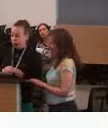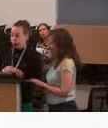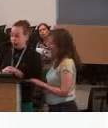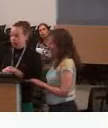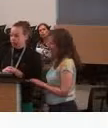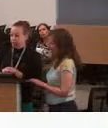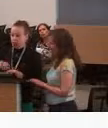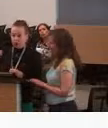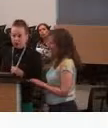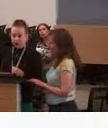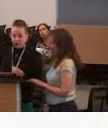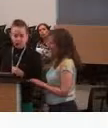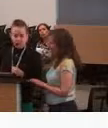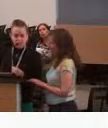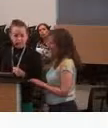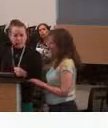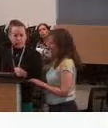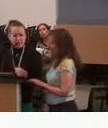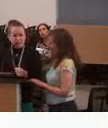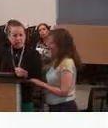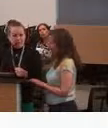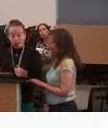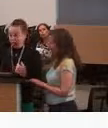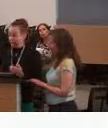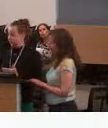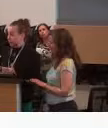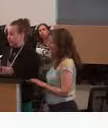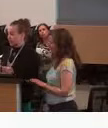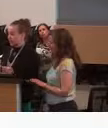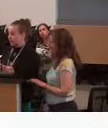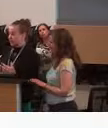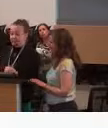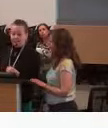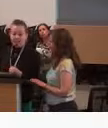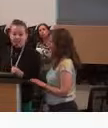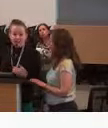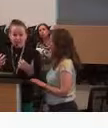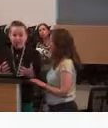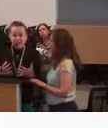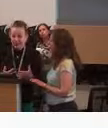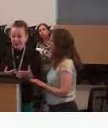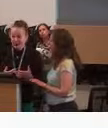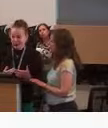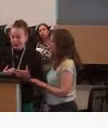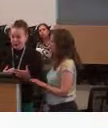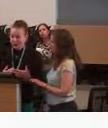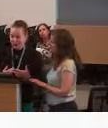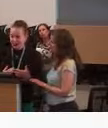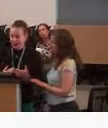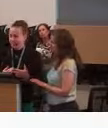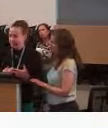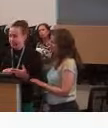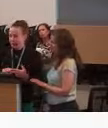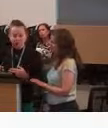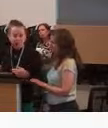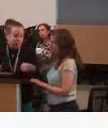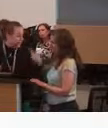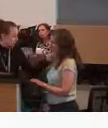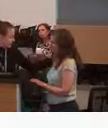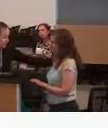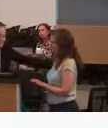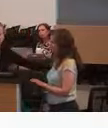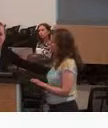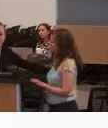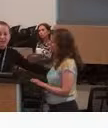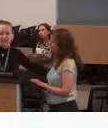to the group. As soon as you kind of externalize a problem with a kid or with any person really, it's a lot easier to talk about it because the problem can